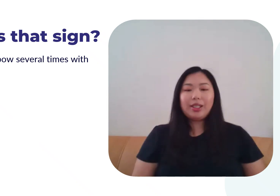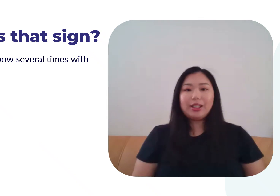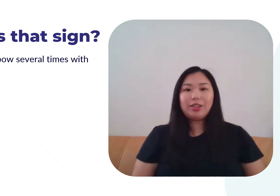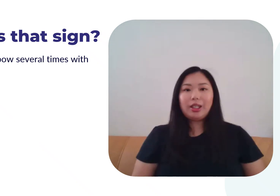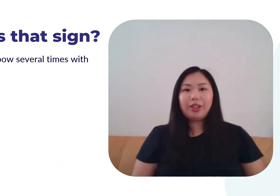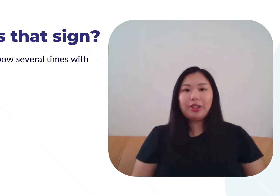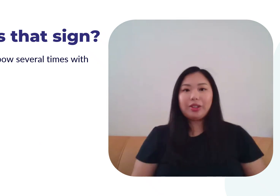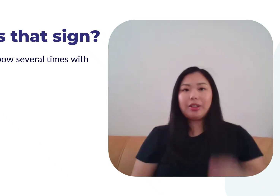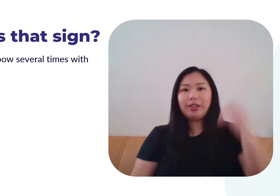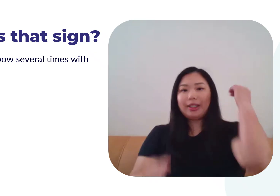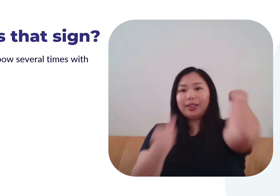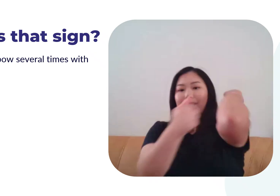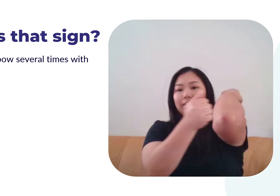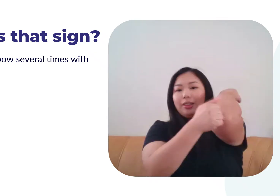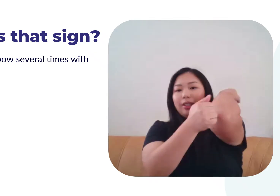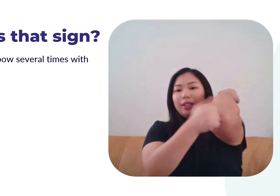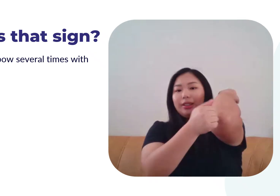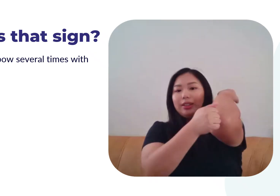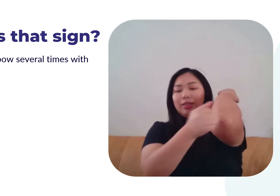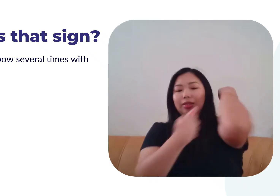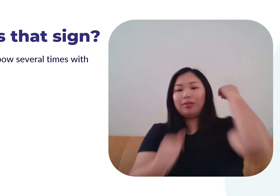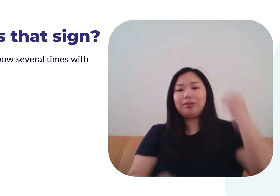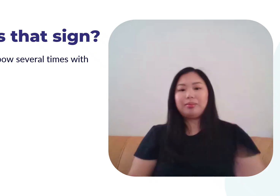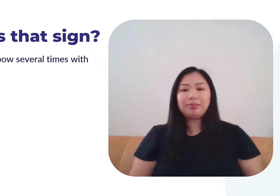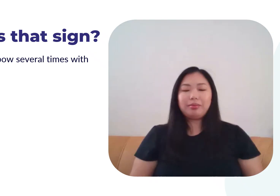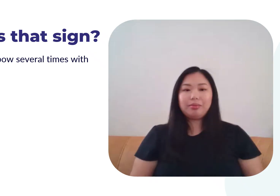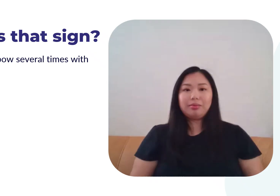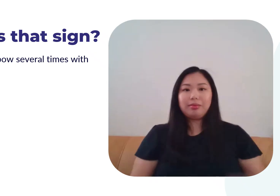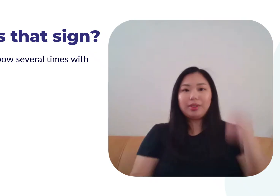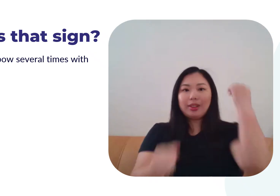if you guessed cracker, you're correct. Cracker.